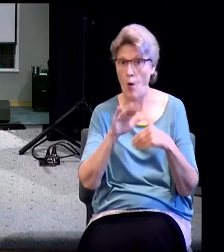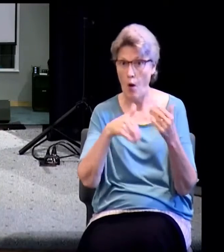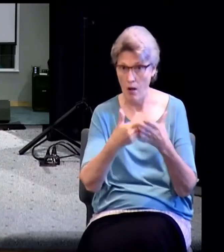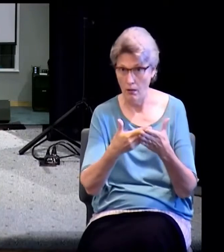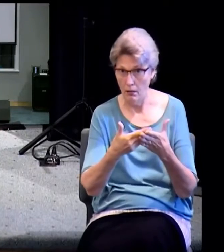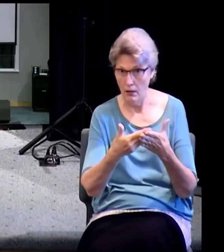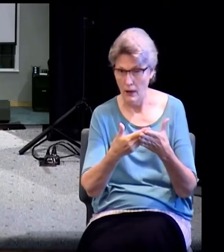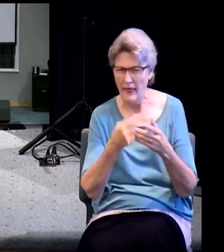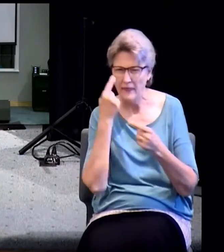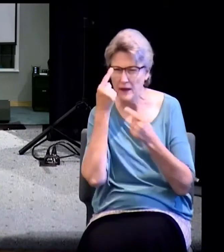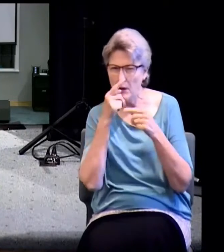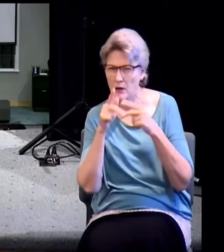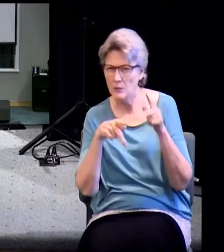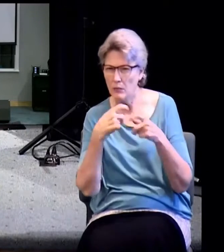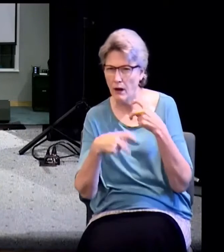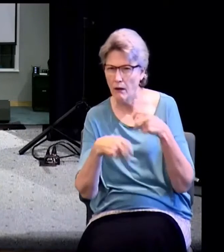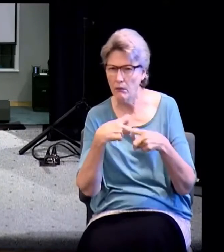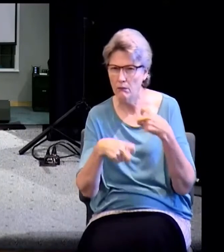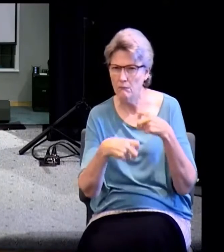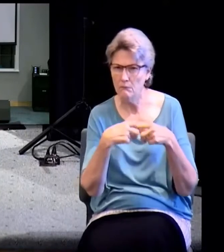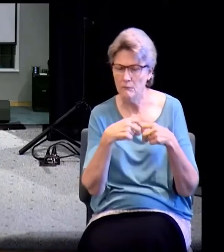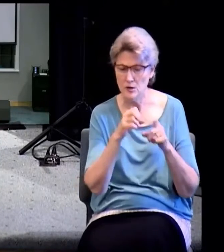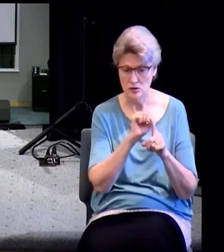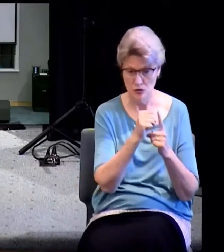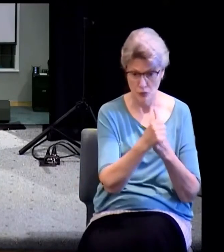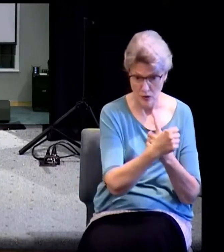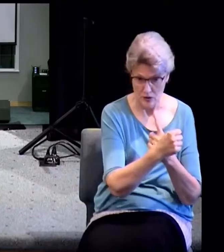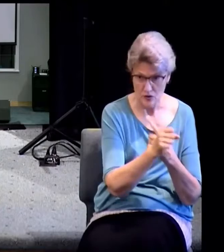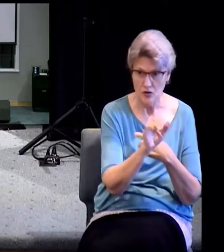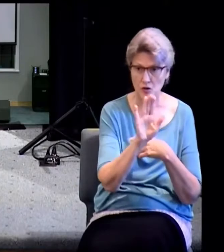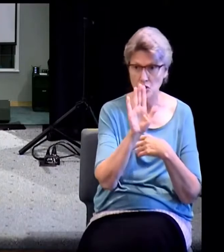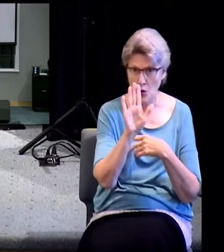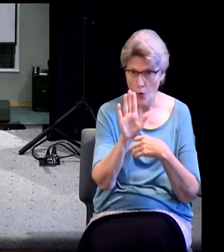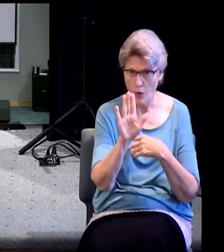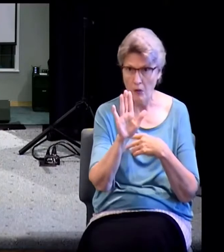say all again. All. All.